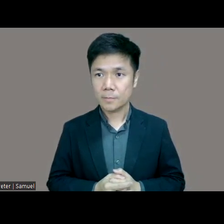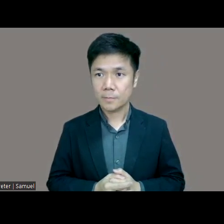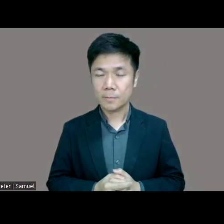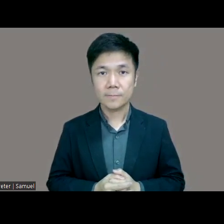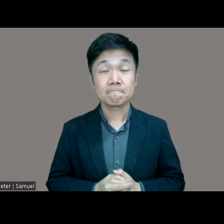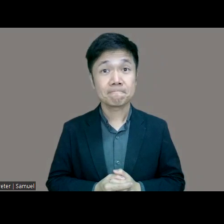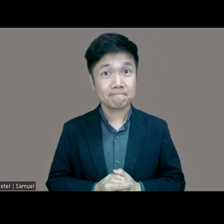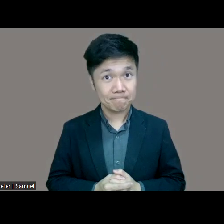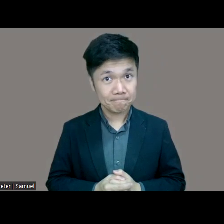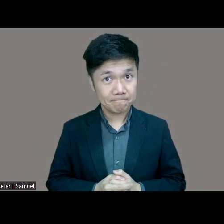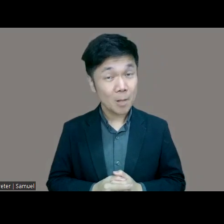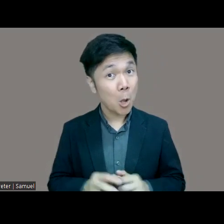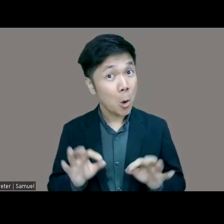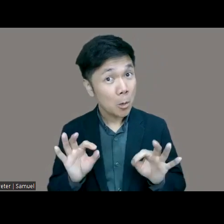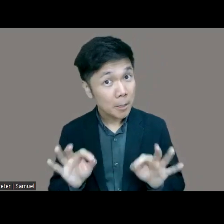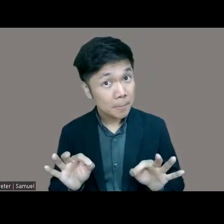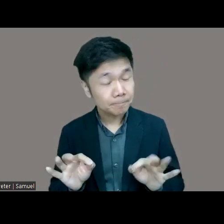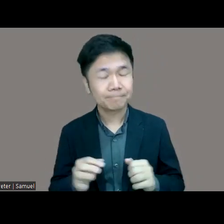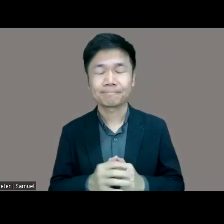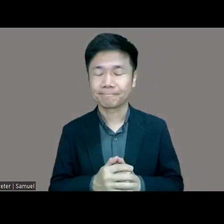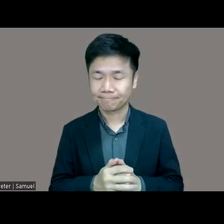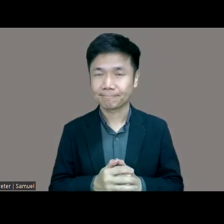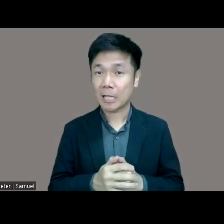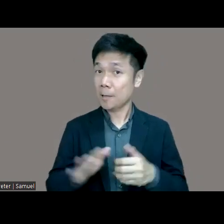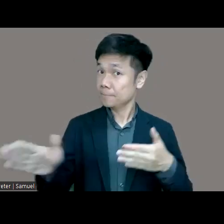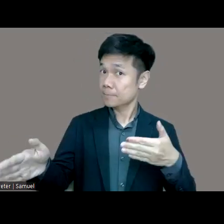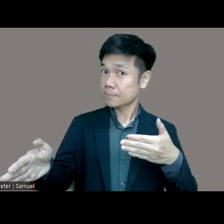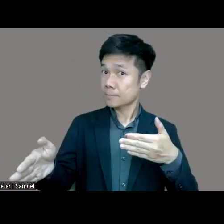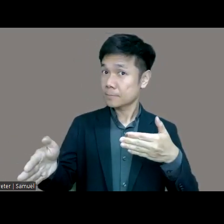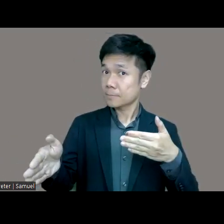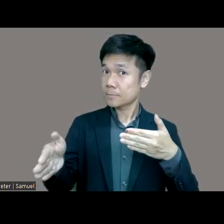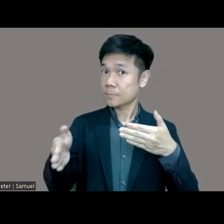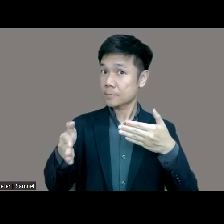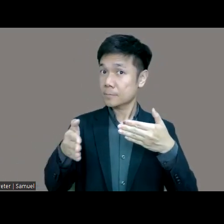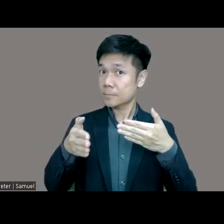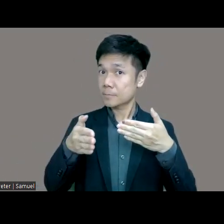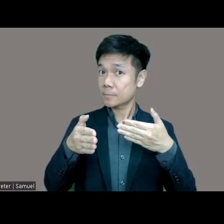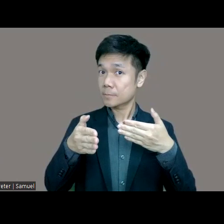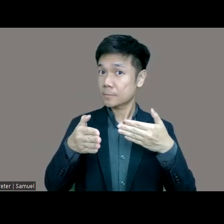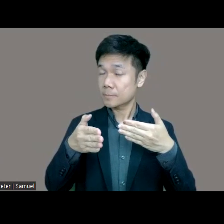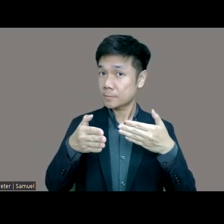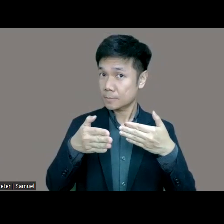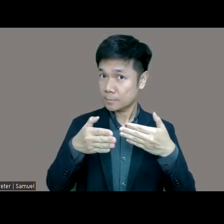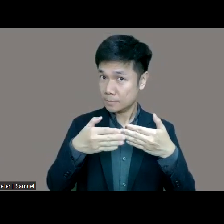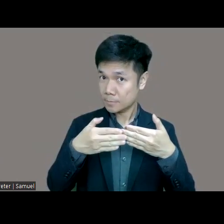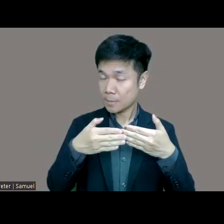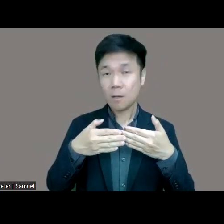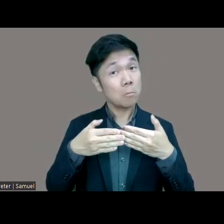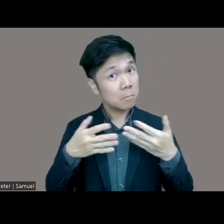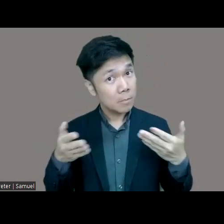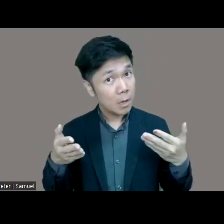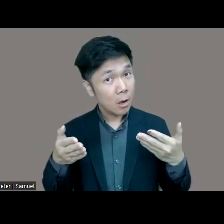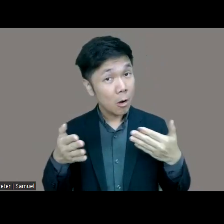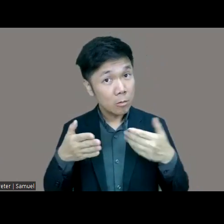Okay, so I think with this, we can close the webinar. There's been opportunities, unless anyone would